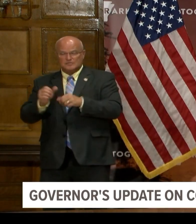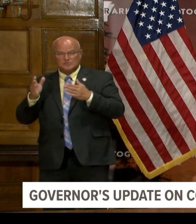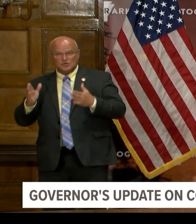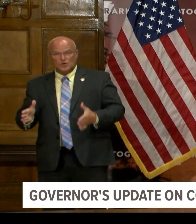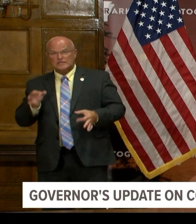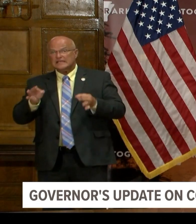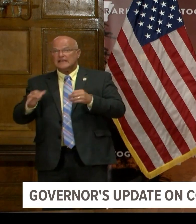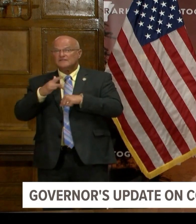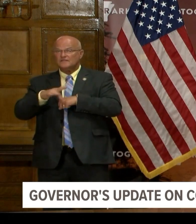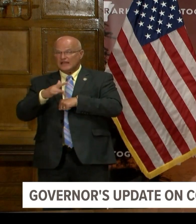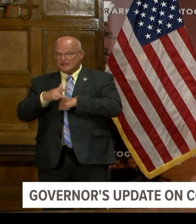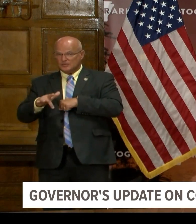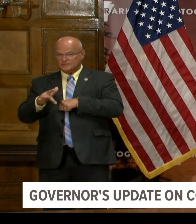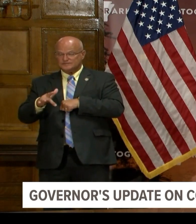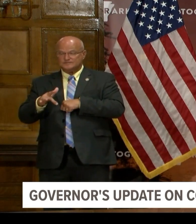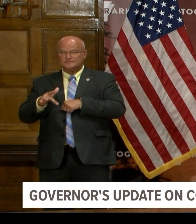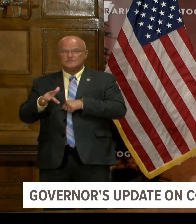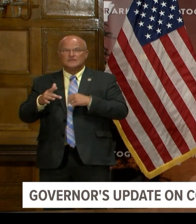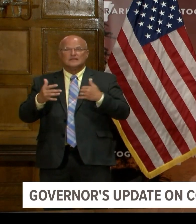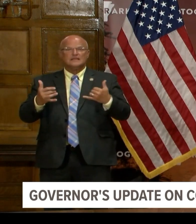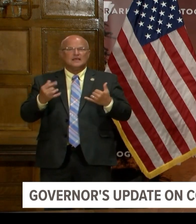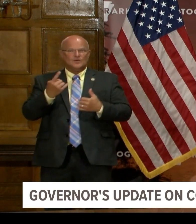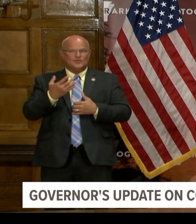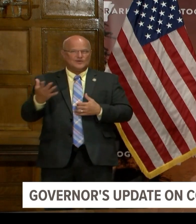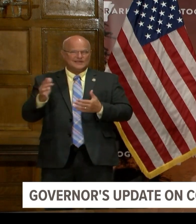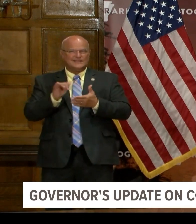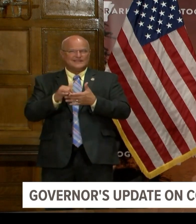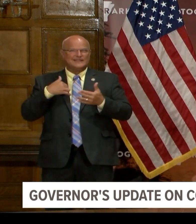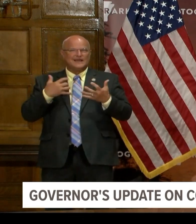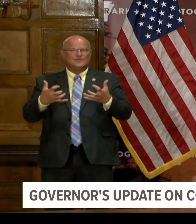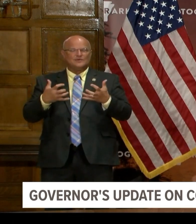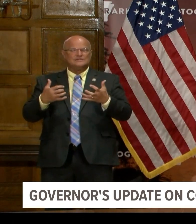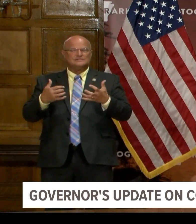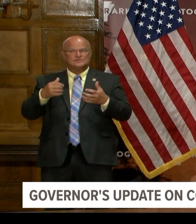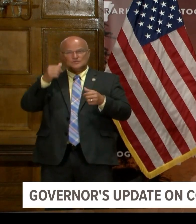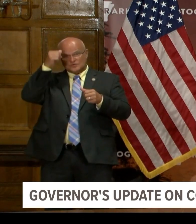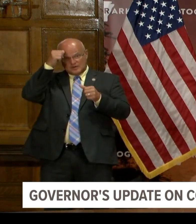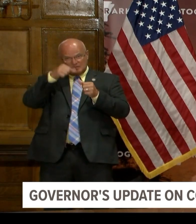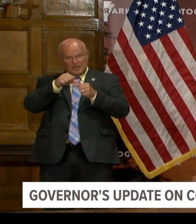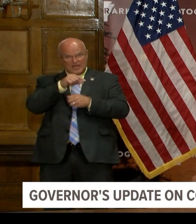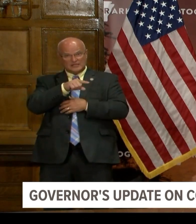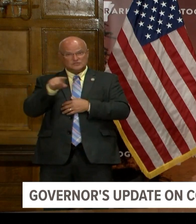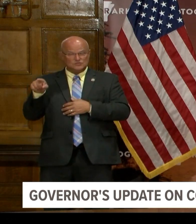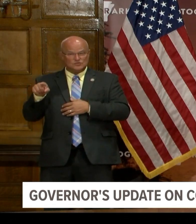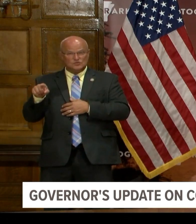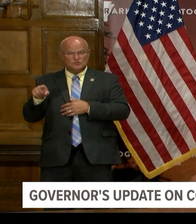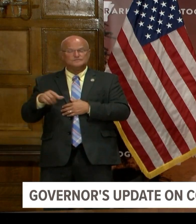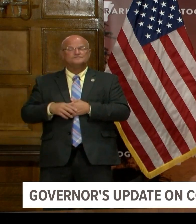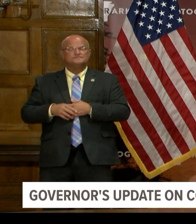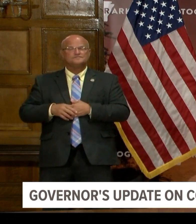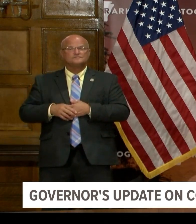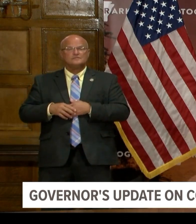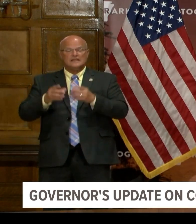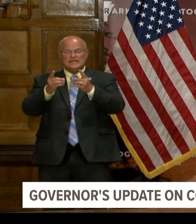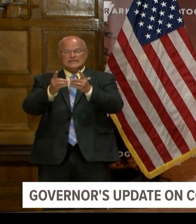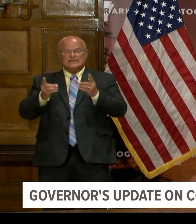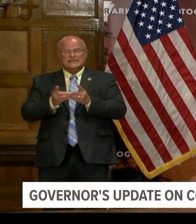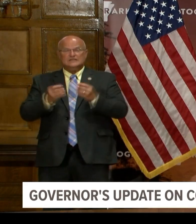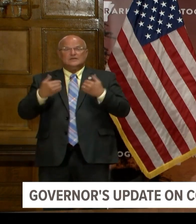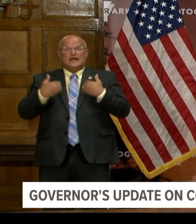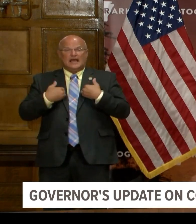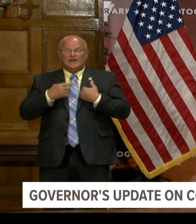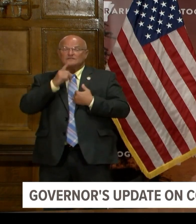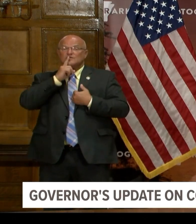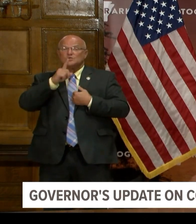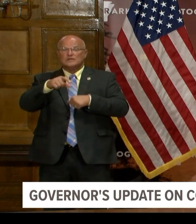available. Now, one thing that I want to remind everyone, districts will have the most real-time data.